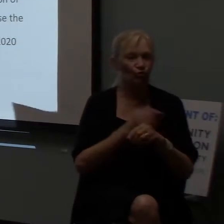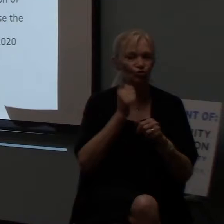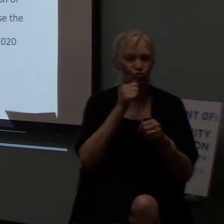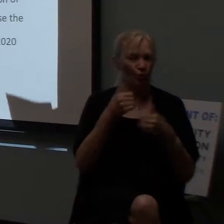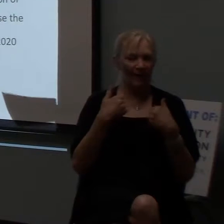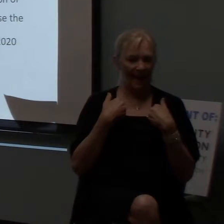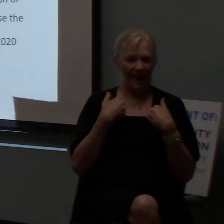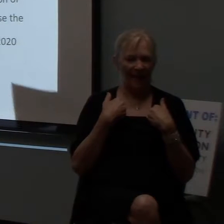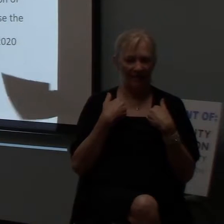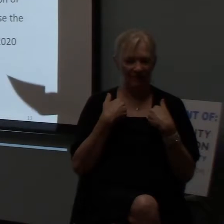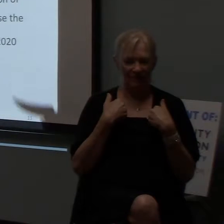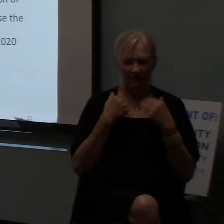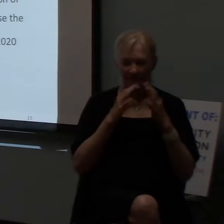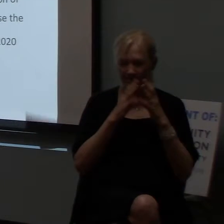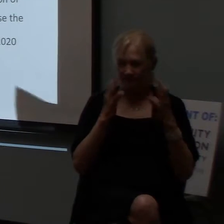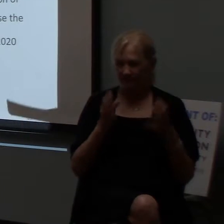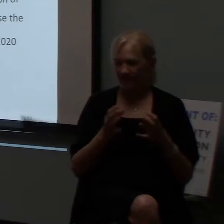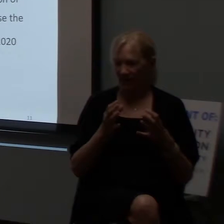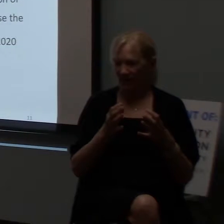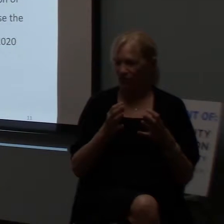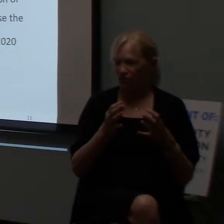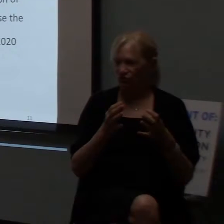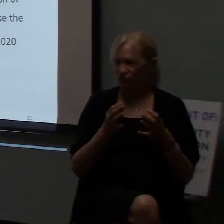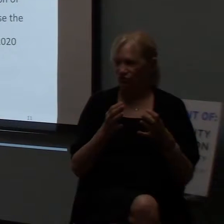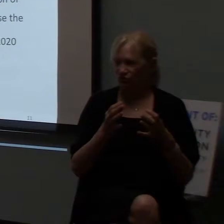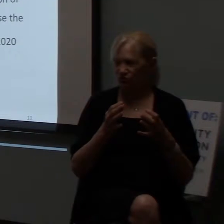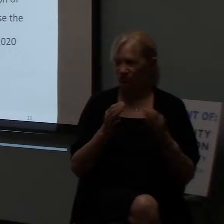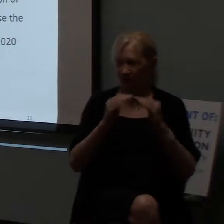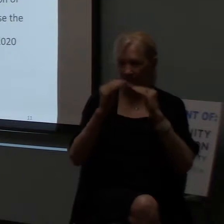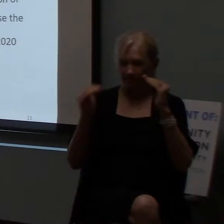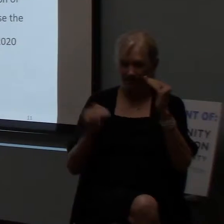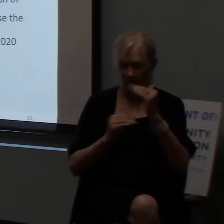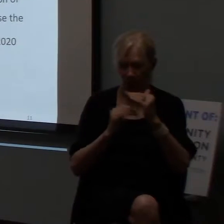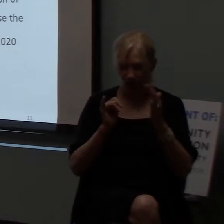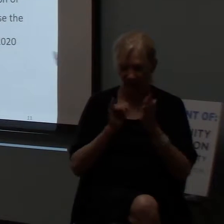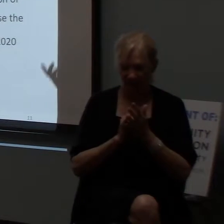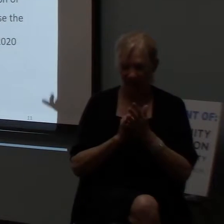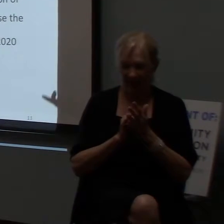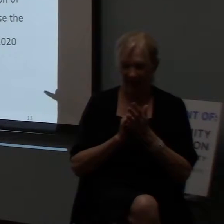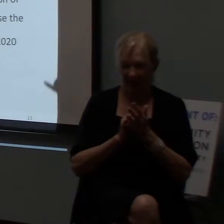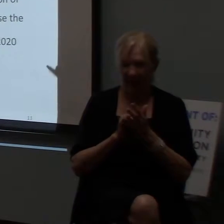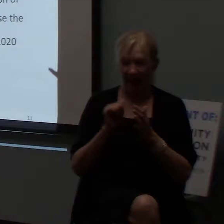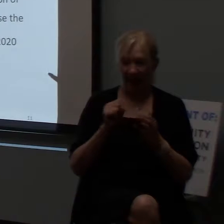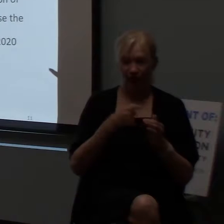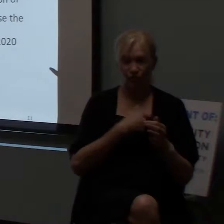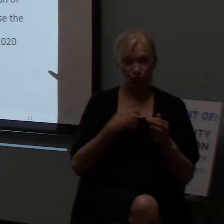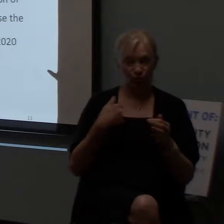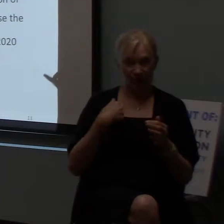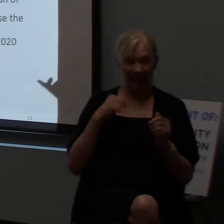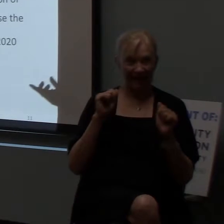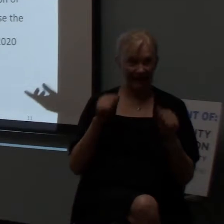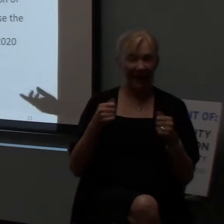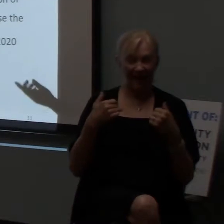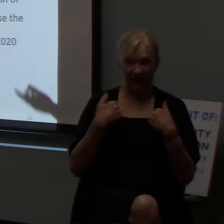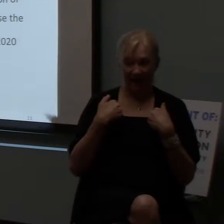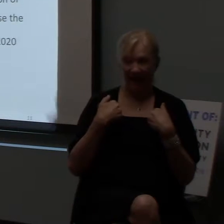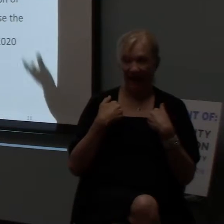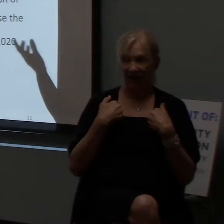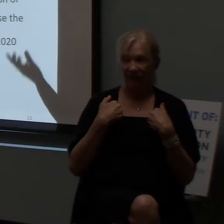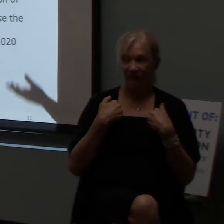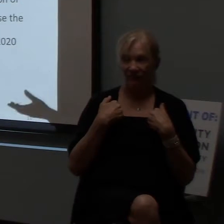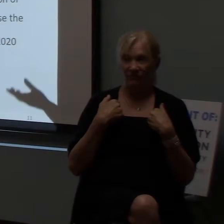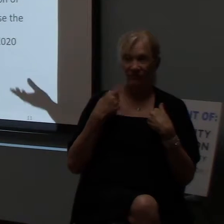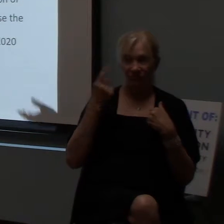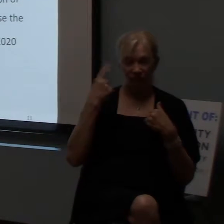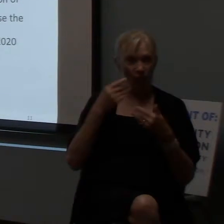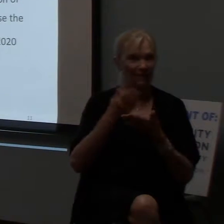of anybody below the commission level or as much of a bureaucracy as we are able to have, say for something, we think something